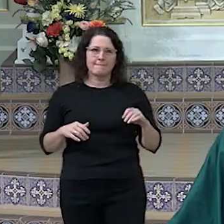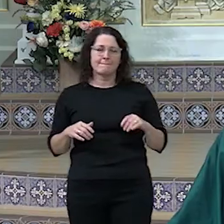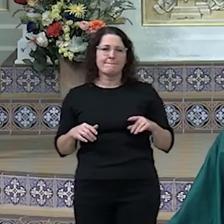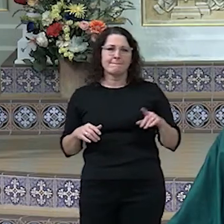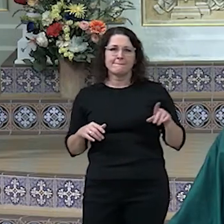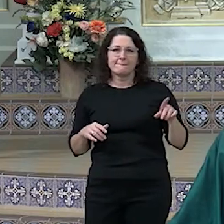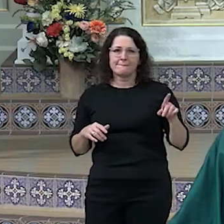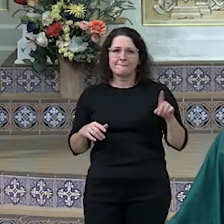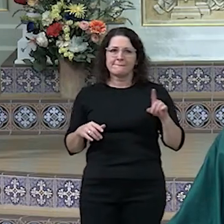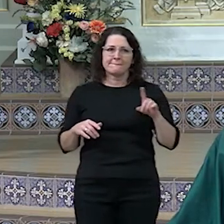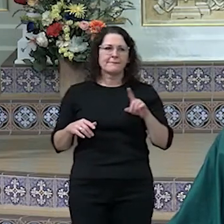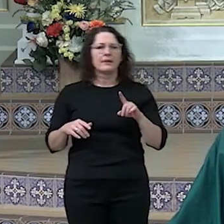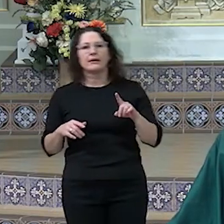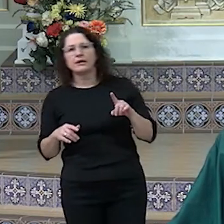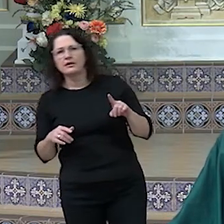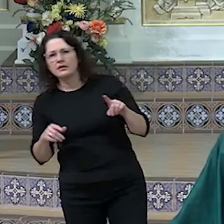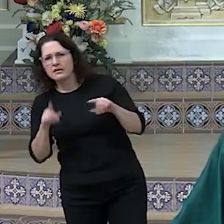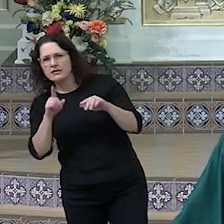Is she sneaking up on me?